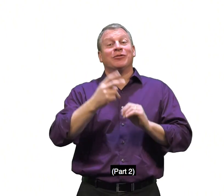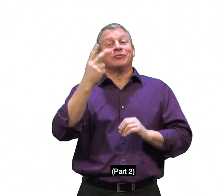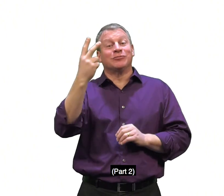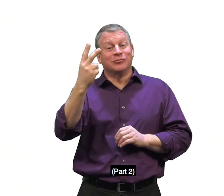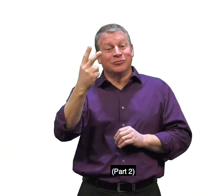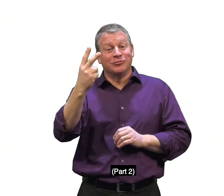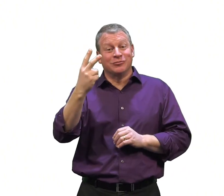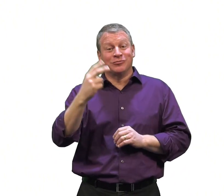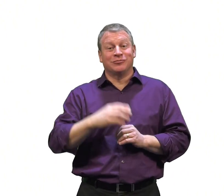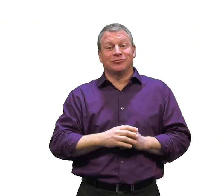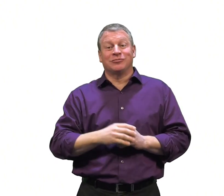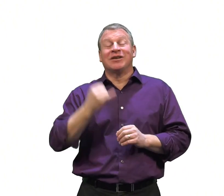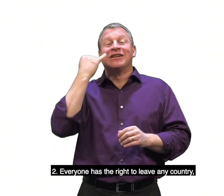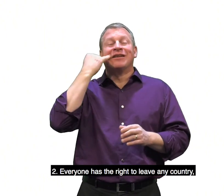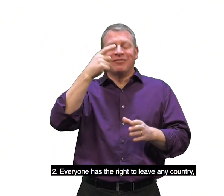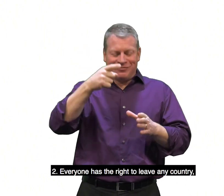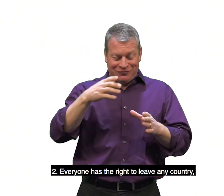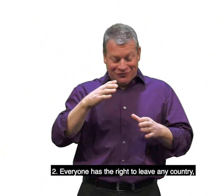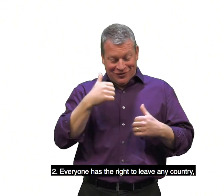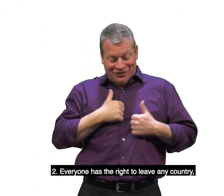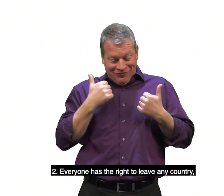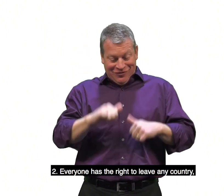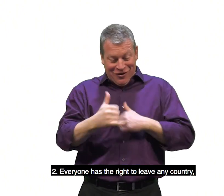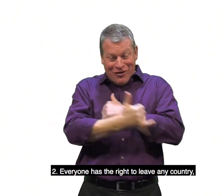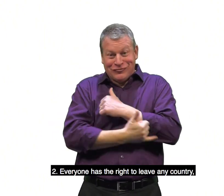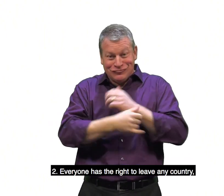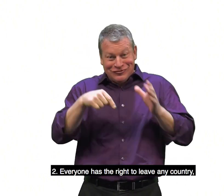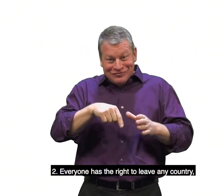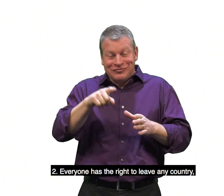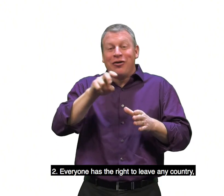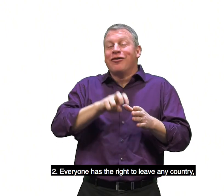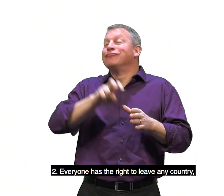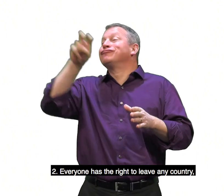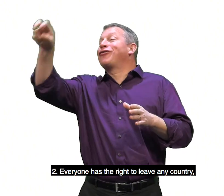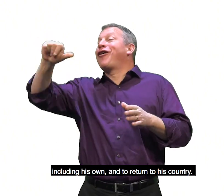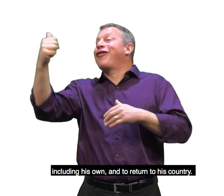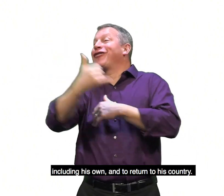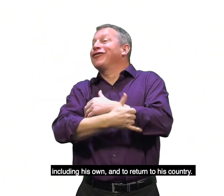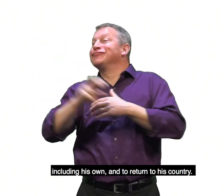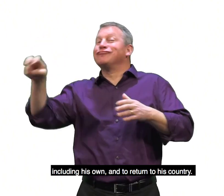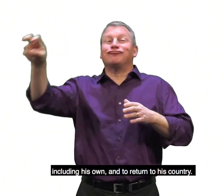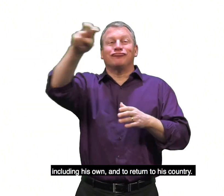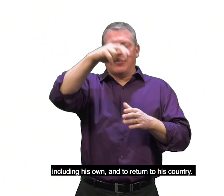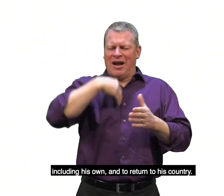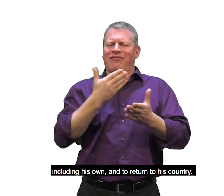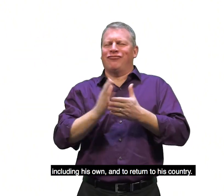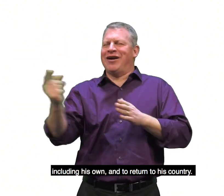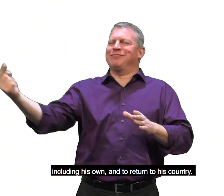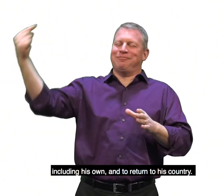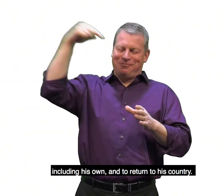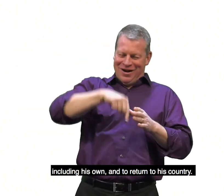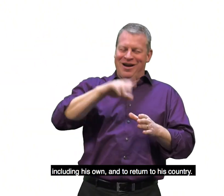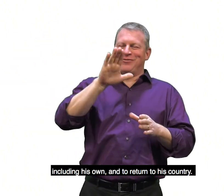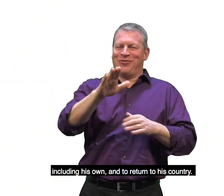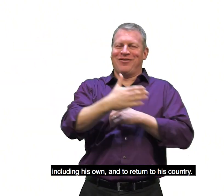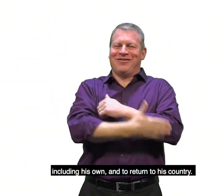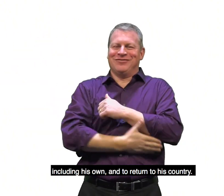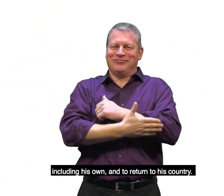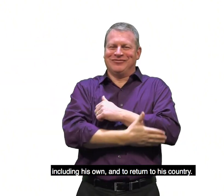Part 2. Everyone has the right to leave any country, including his own, and to return to his